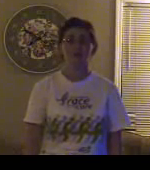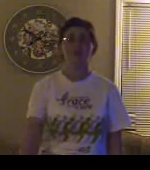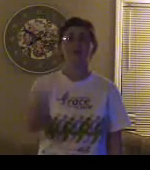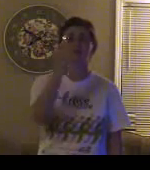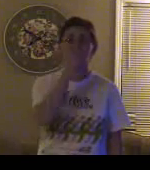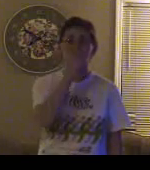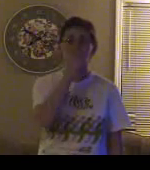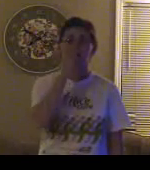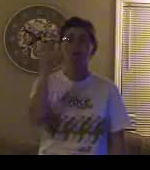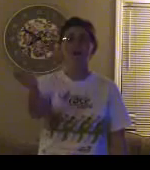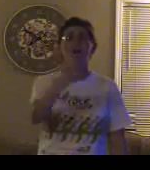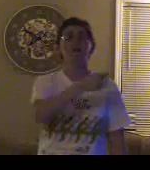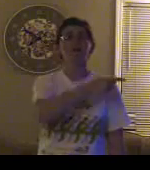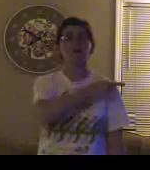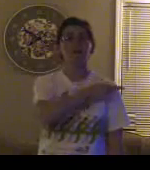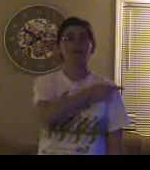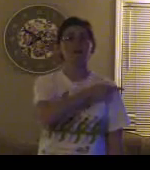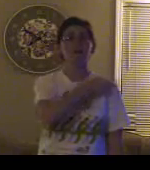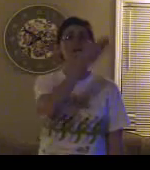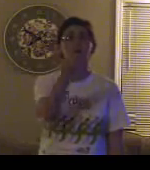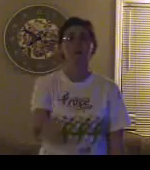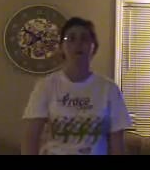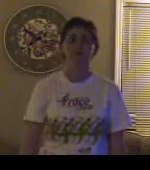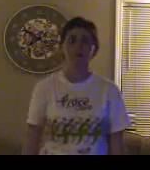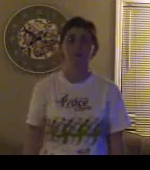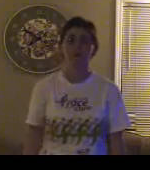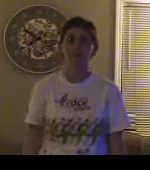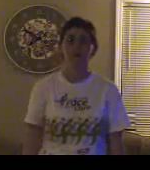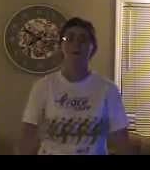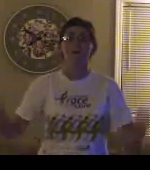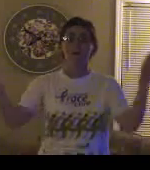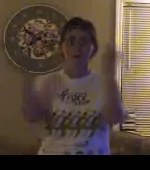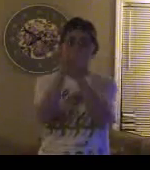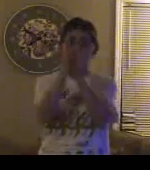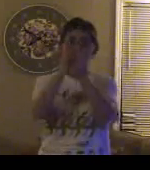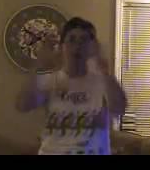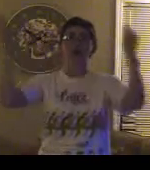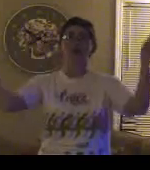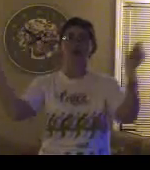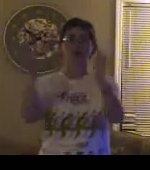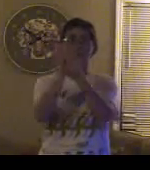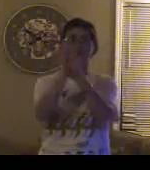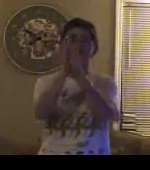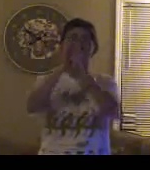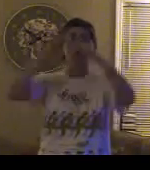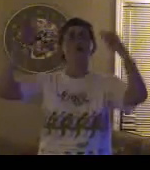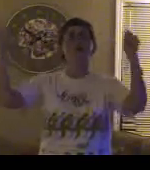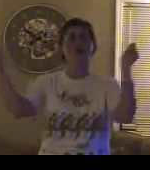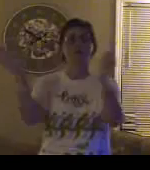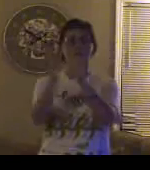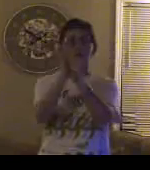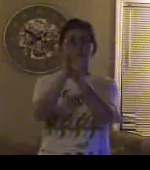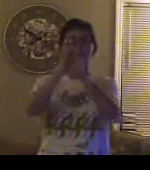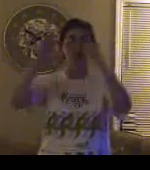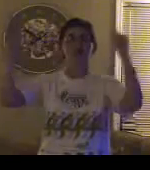We are thankful for our families, for our friends and for